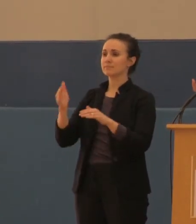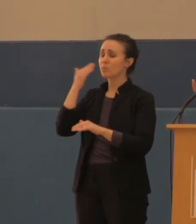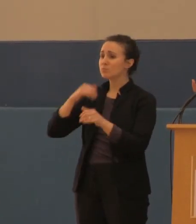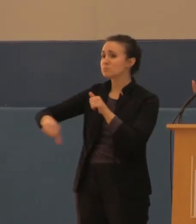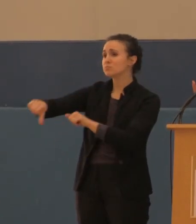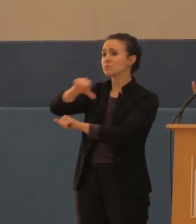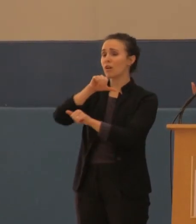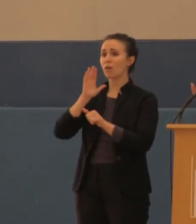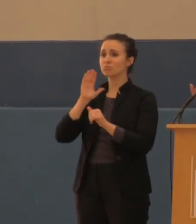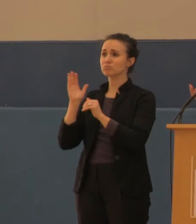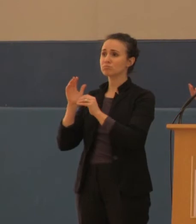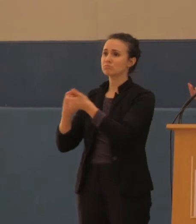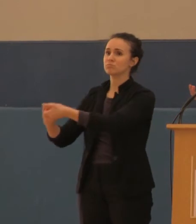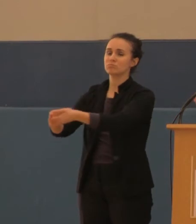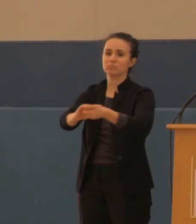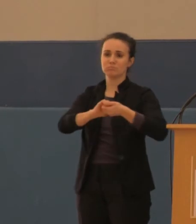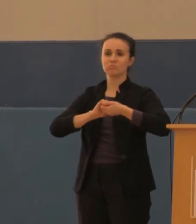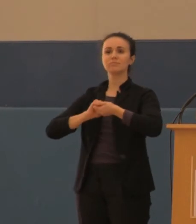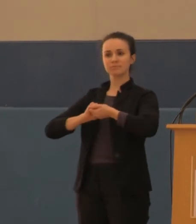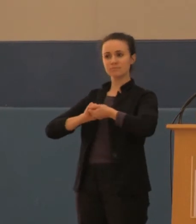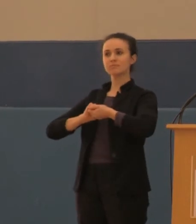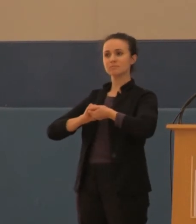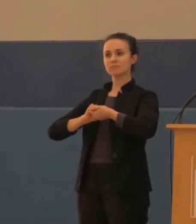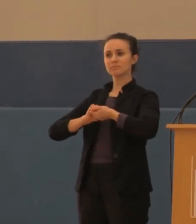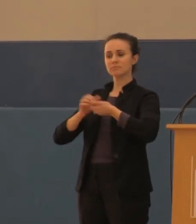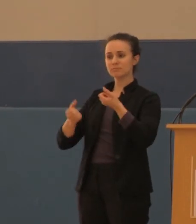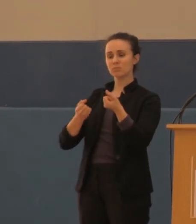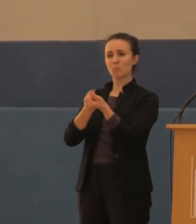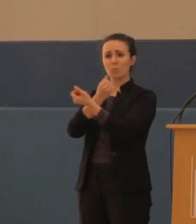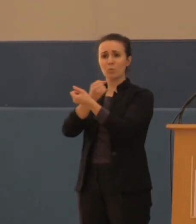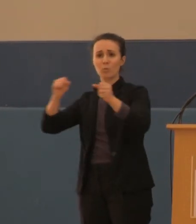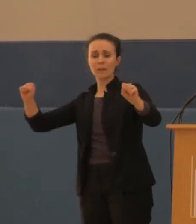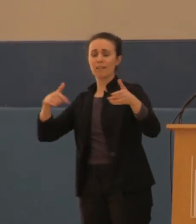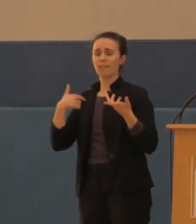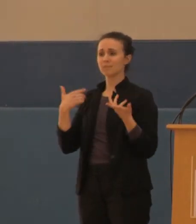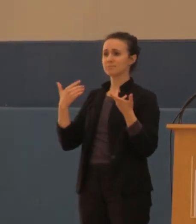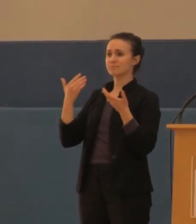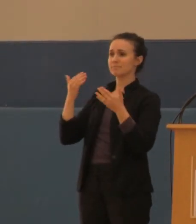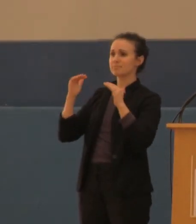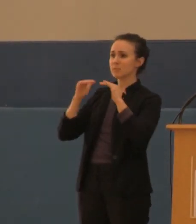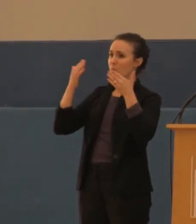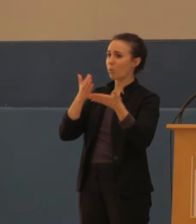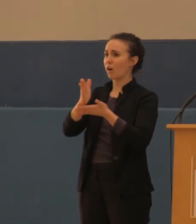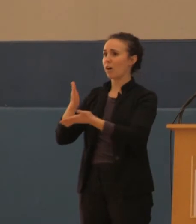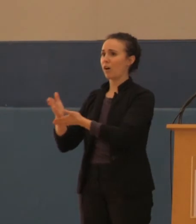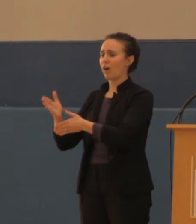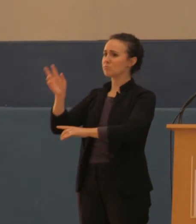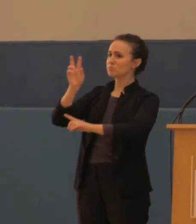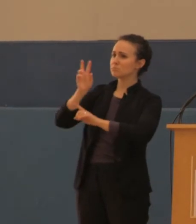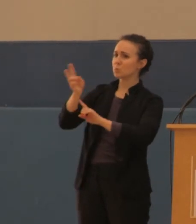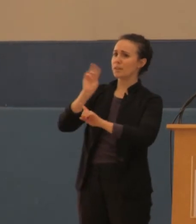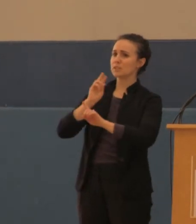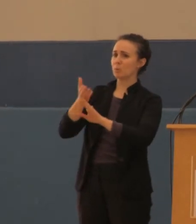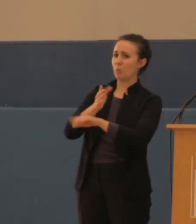we all stand here in solidarity to stand for our freedoms and our equal rights. It's 1:58.